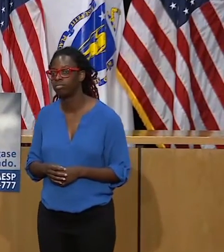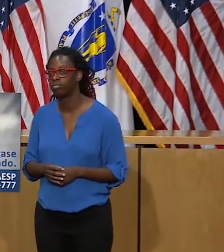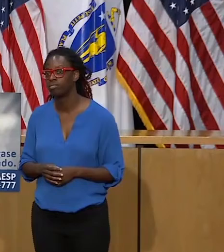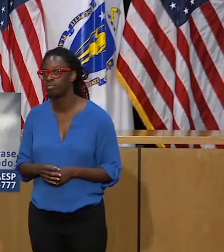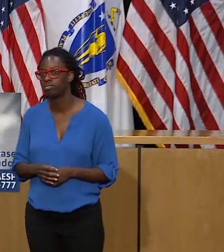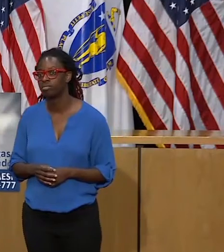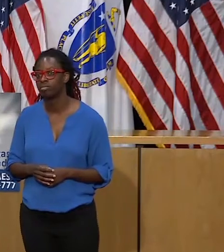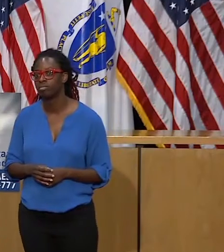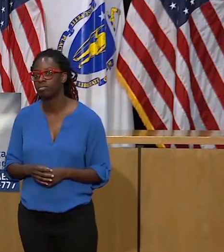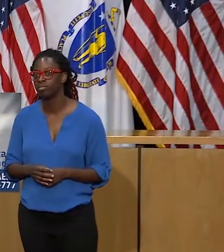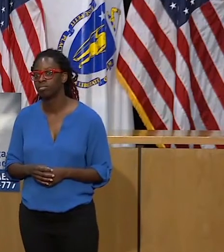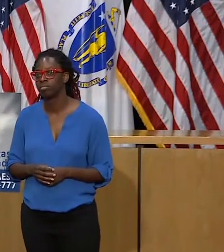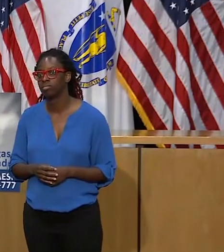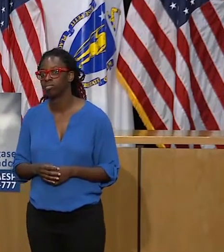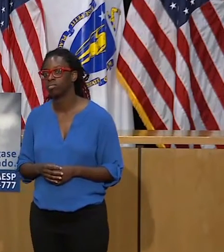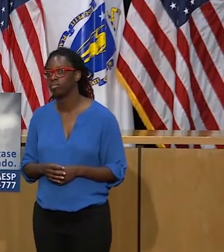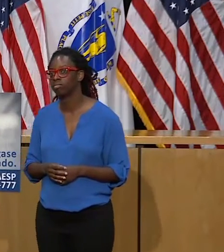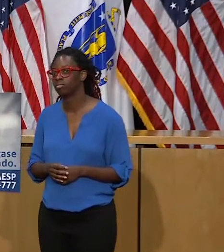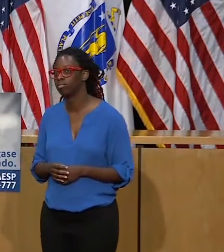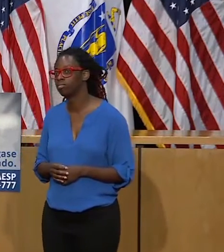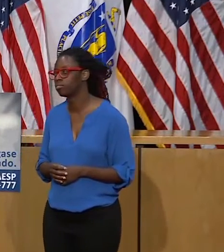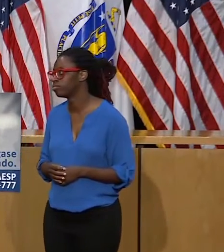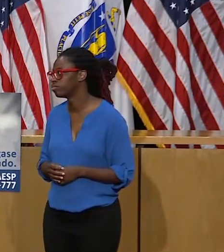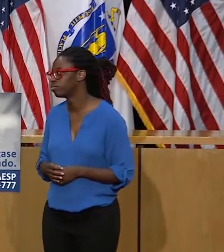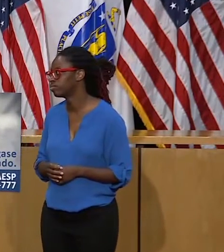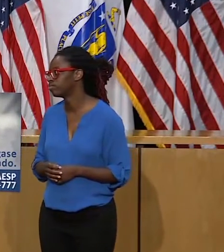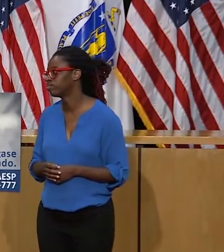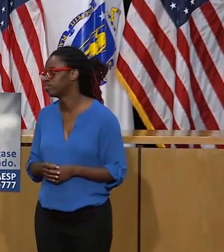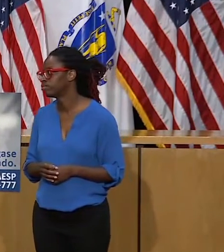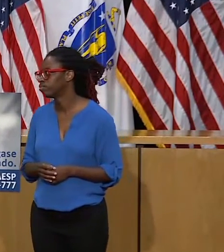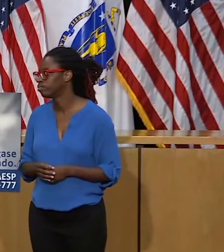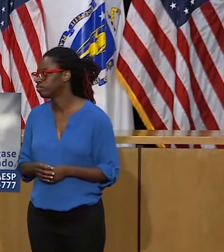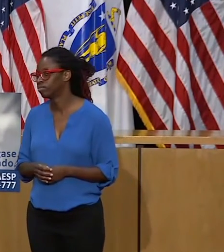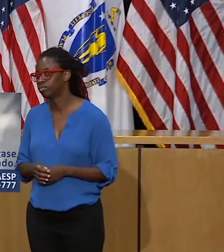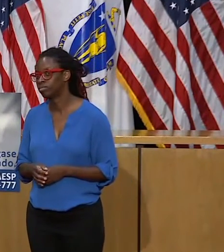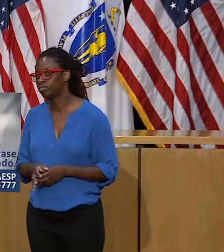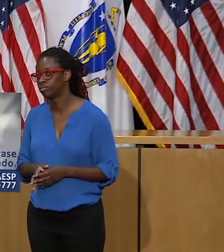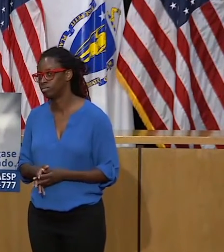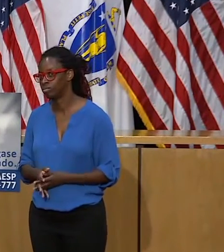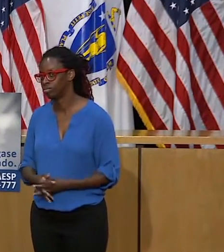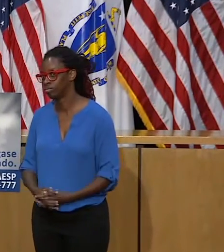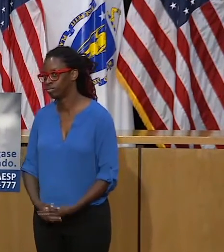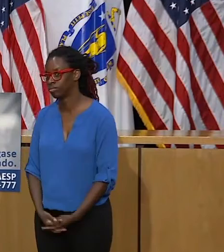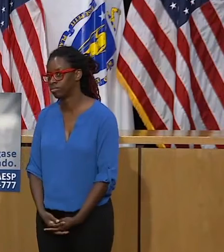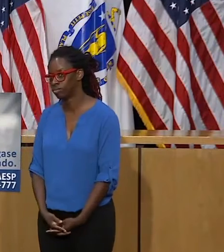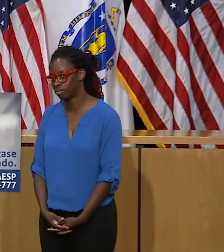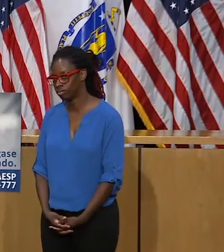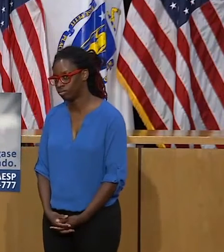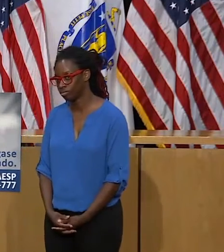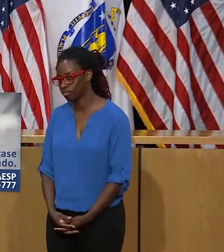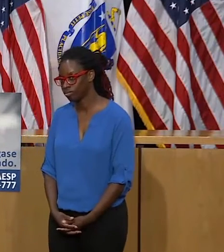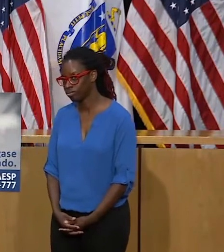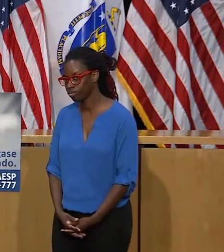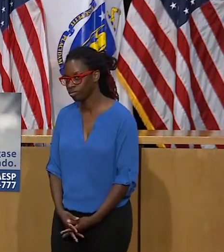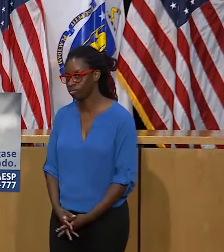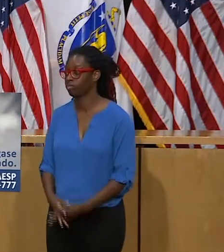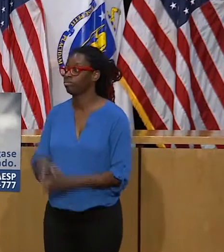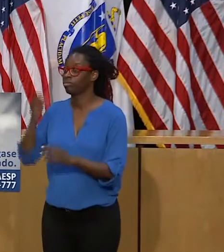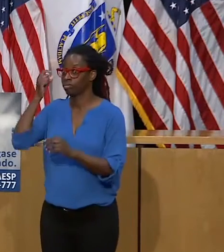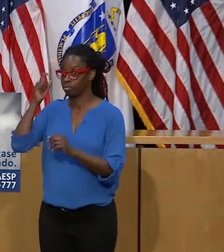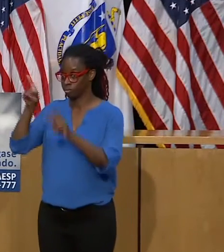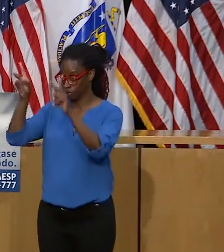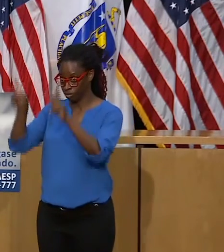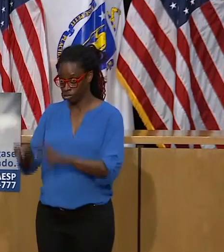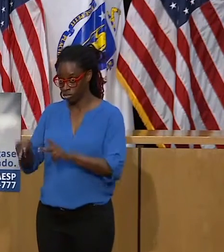people about what it is they need to do if they are in fact the person who actually submitted the information